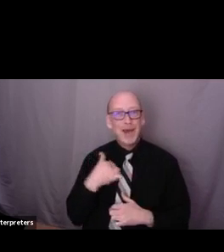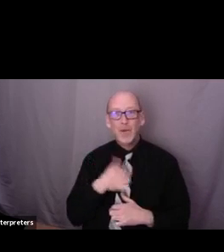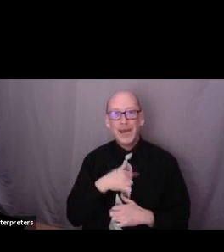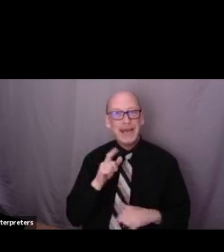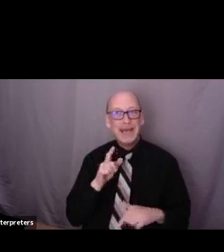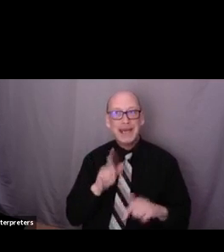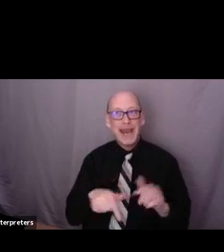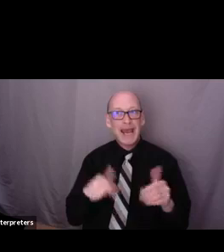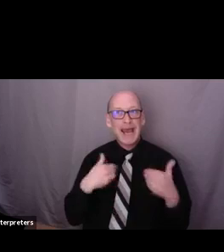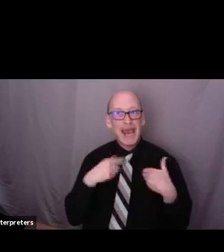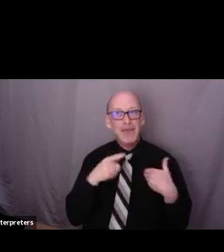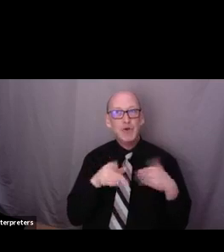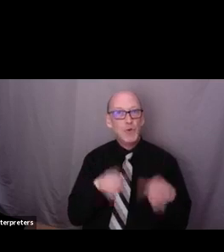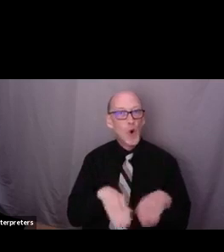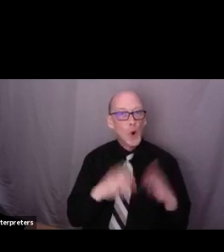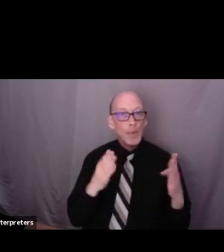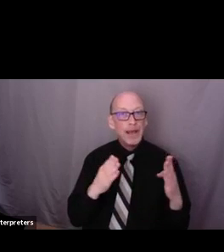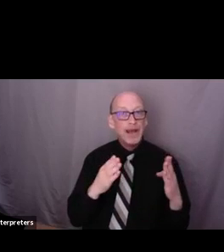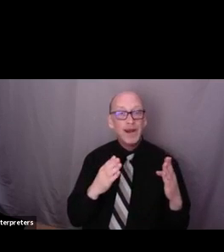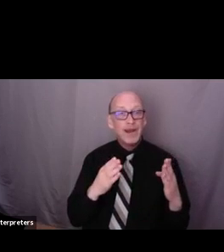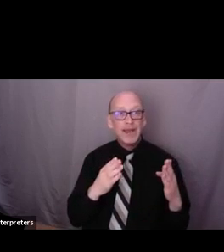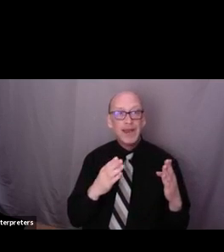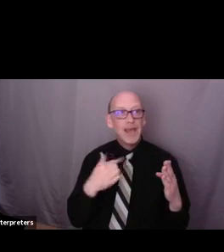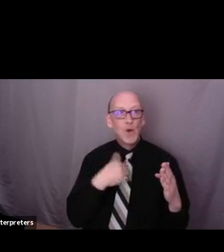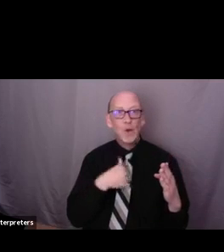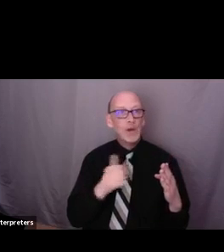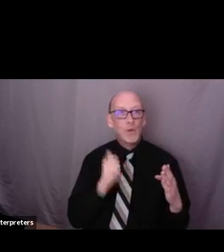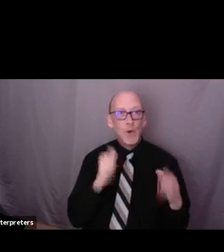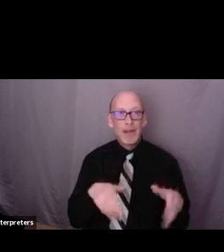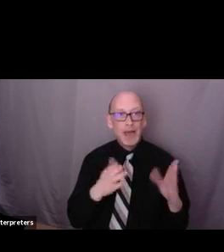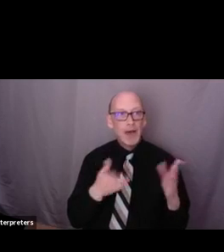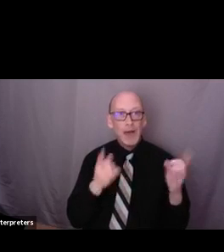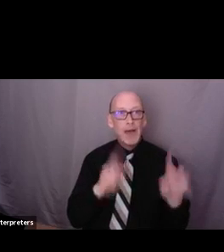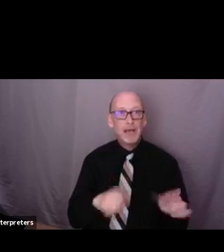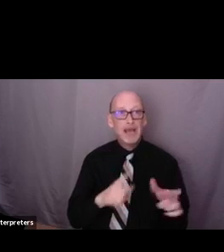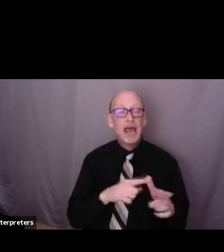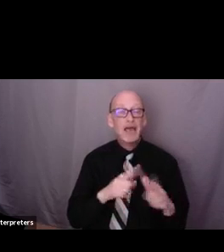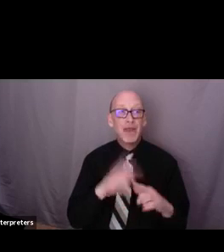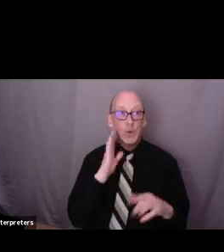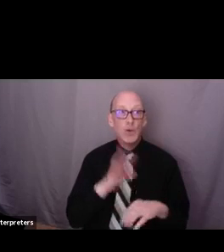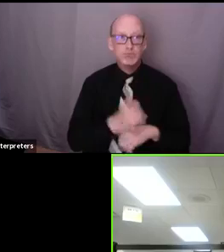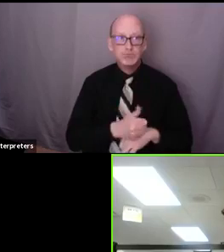let you open up, we just will not be able to let you open up, and there will be enforcement.